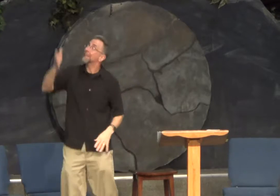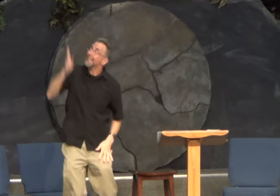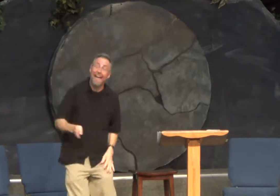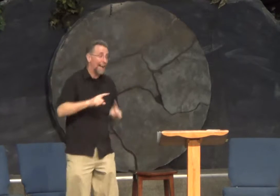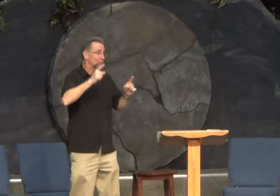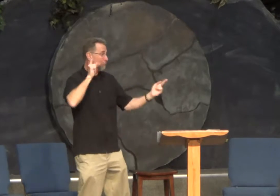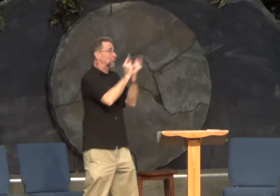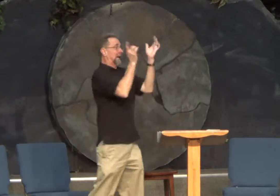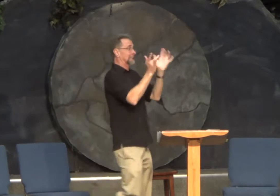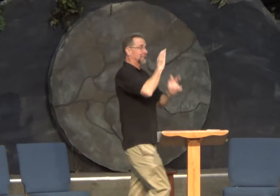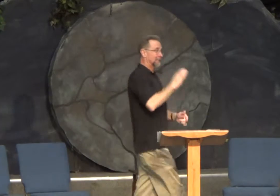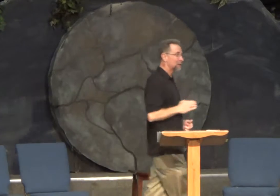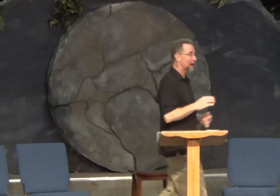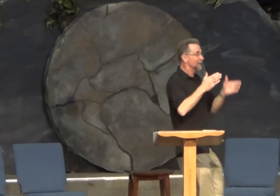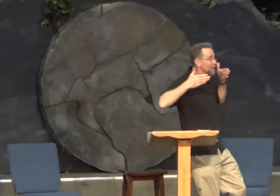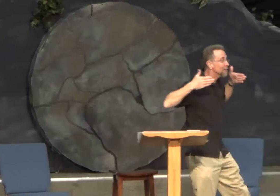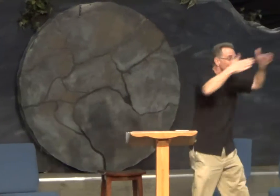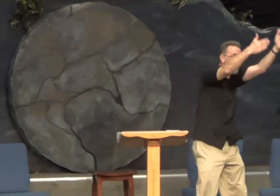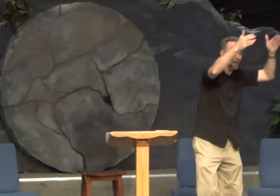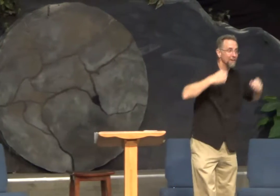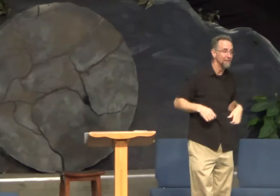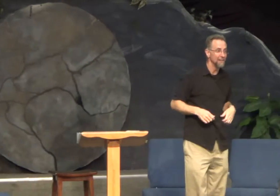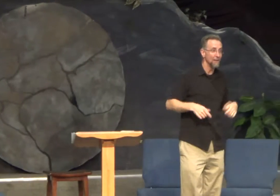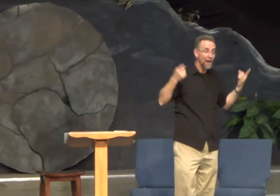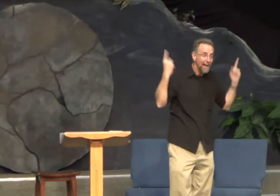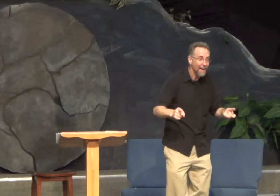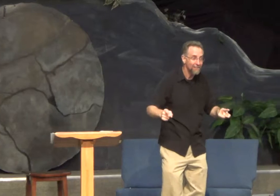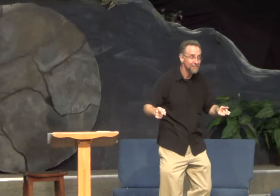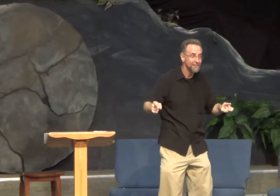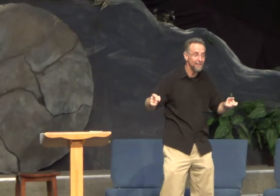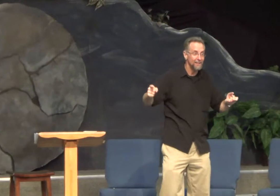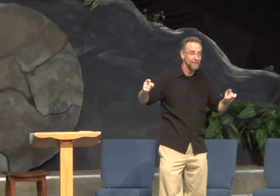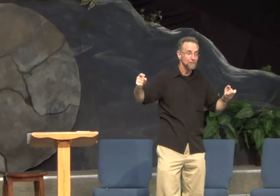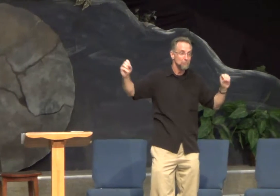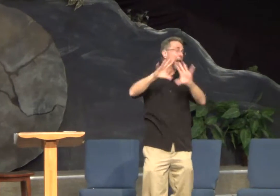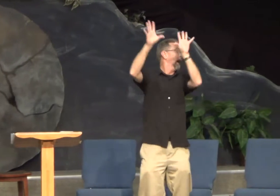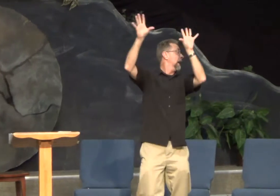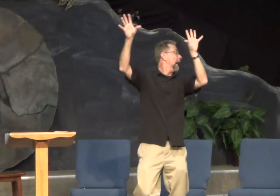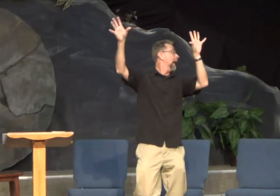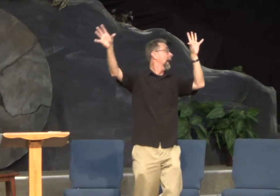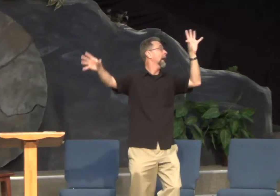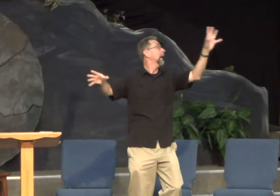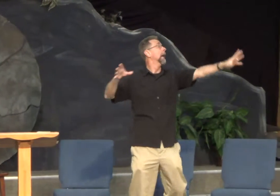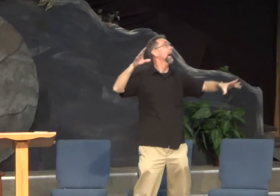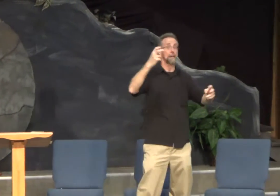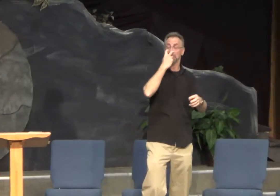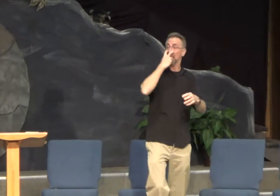church as the enemy of God. Yet, when he was on the road, he came face to face with God and his